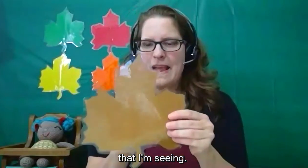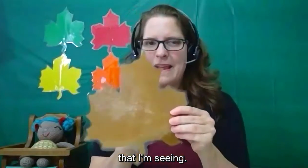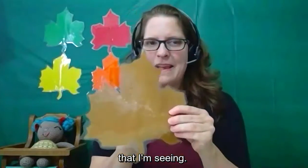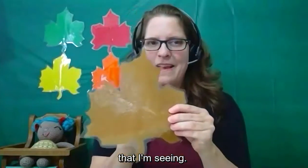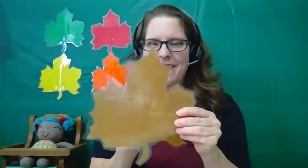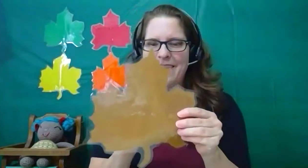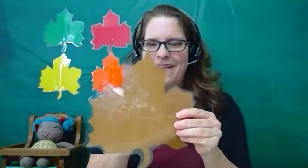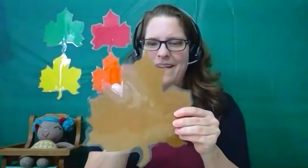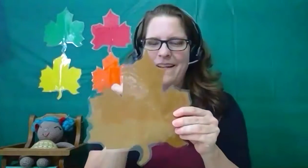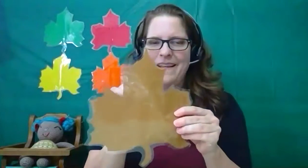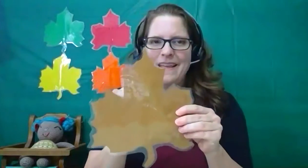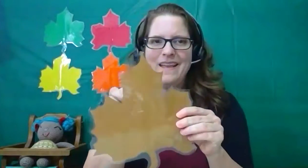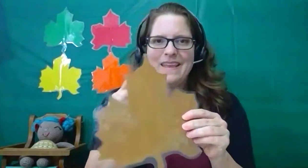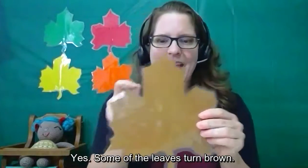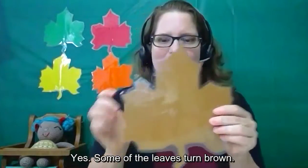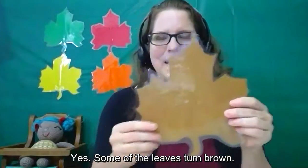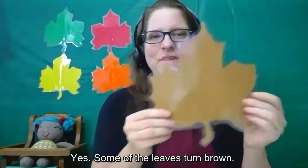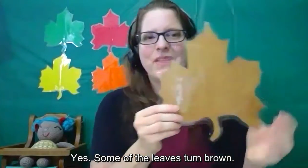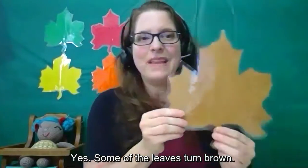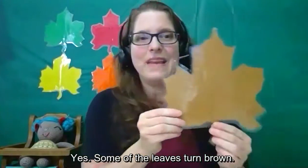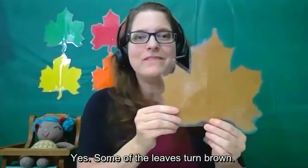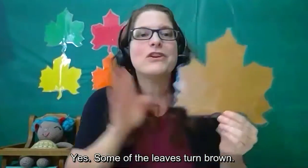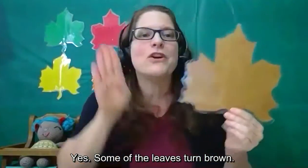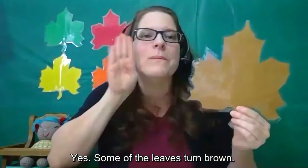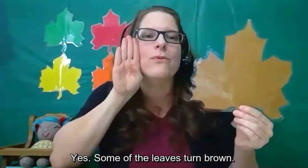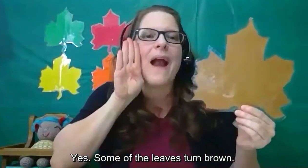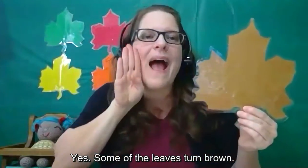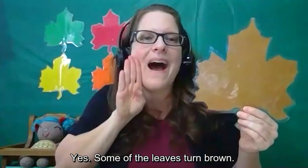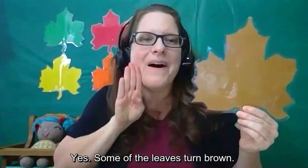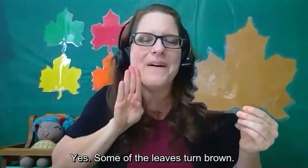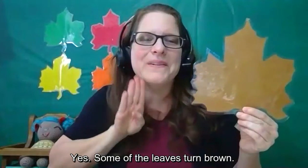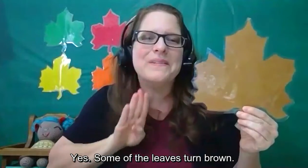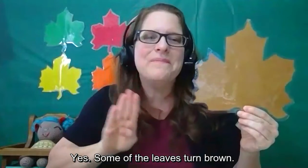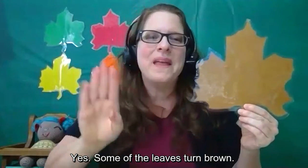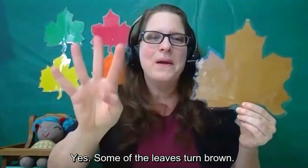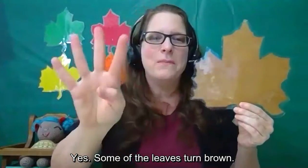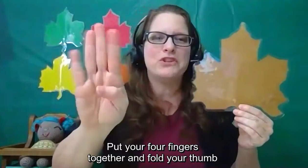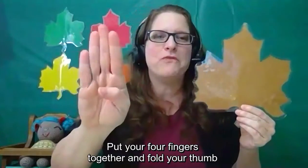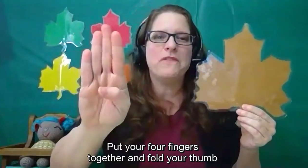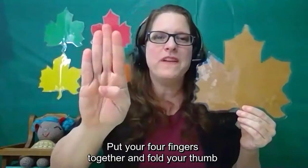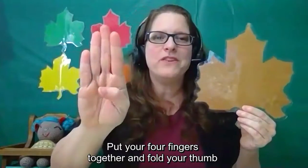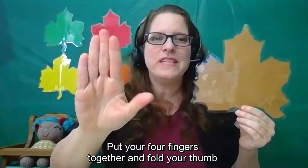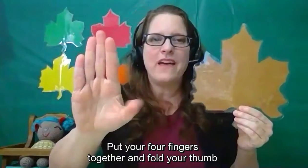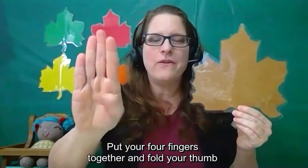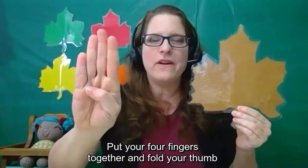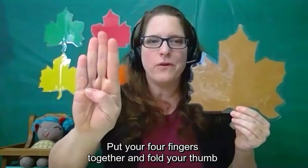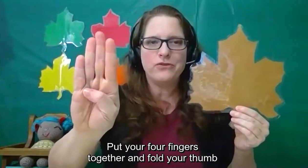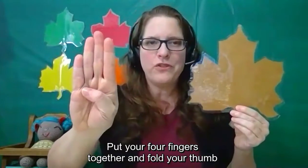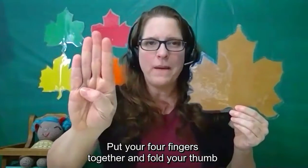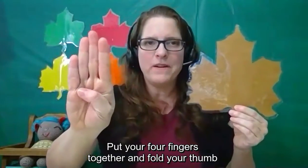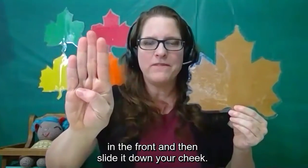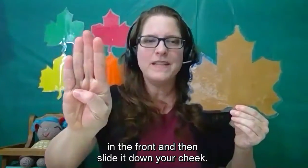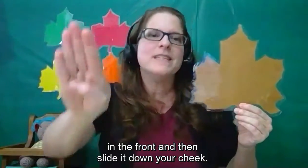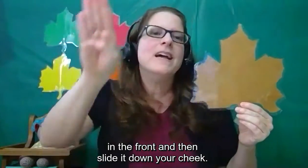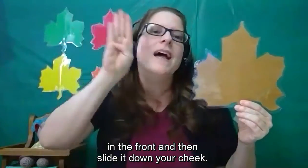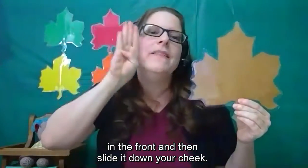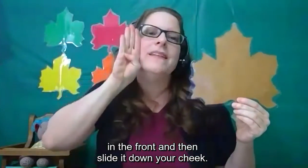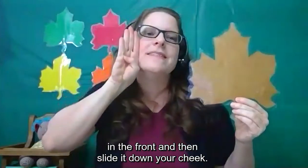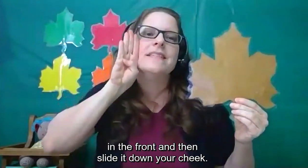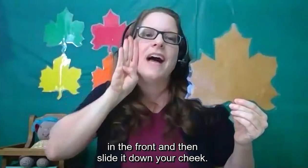seeing. Yes, some of the leaves turn brown. Put your 4 fingers together and fold your thumb in front and then slide